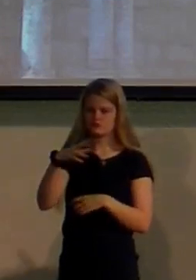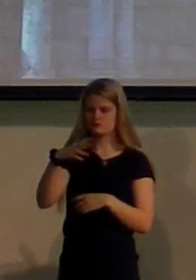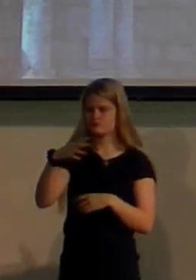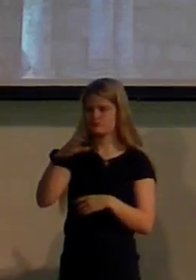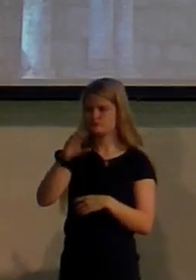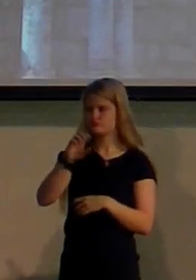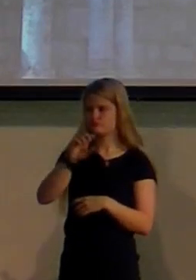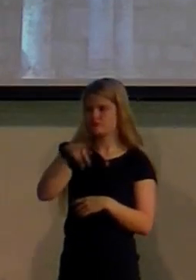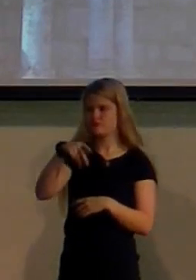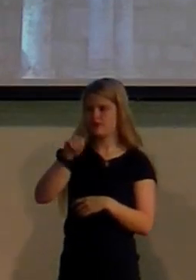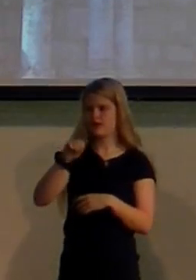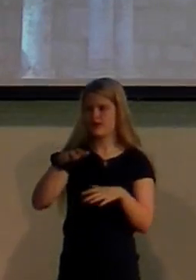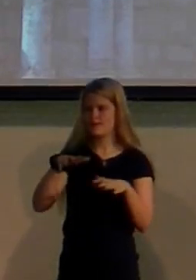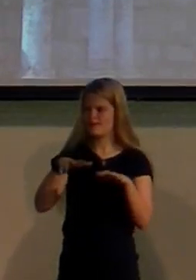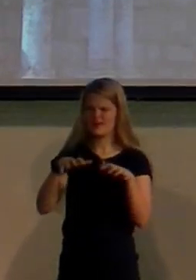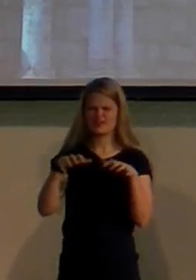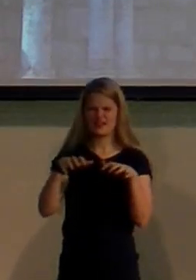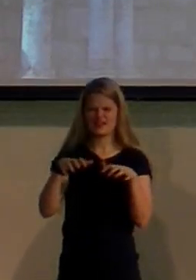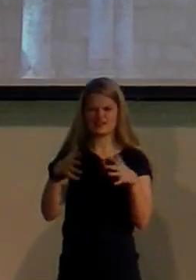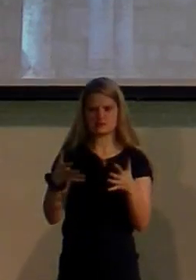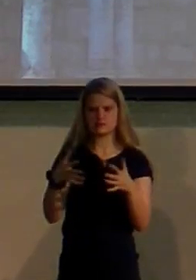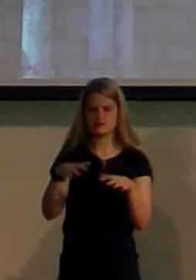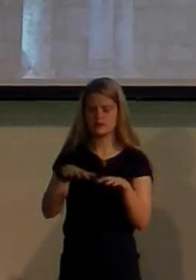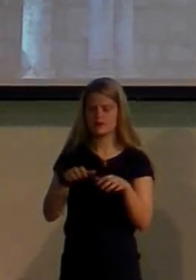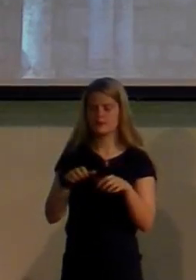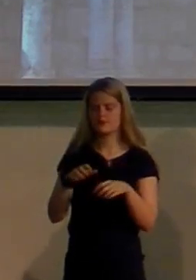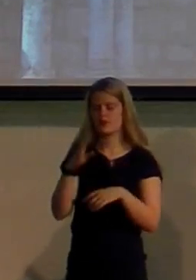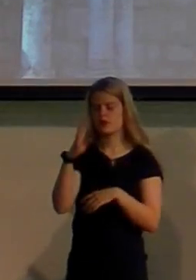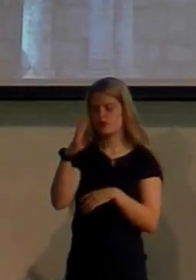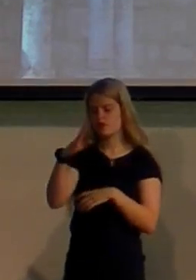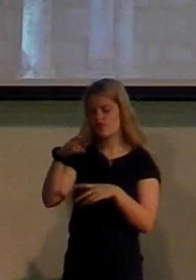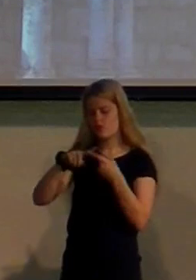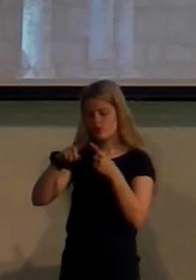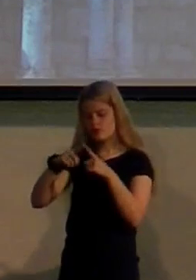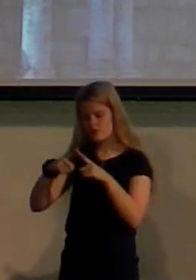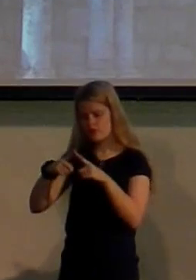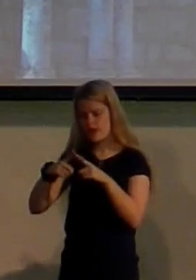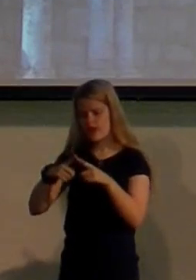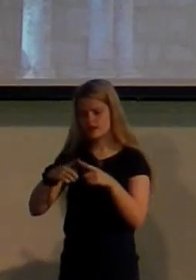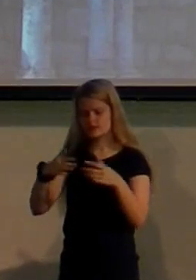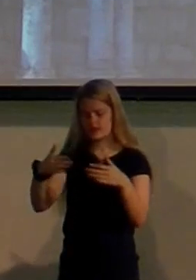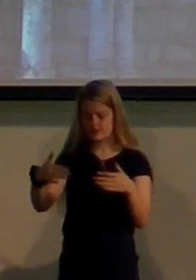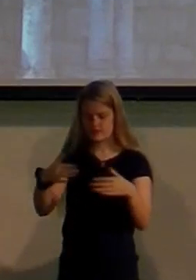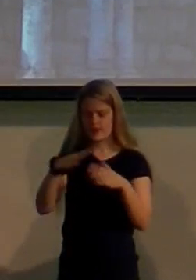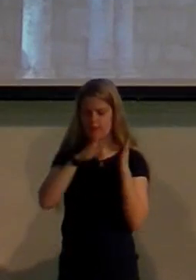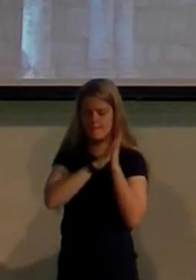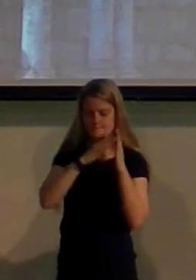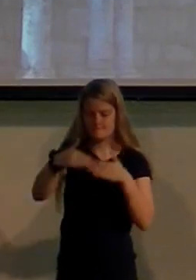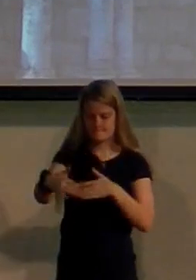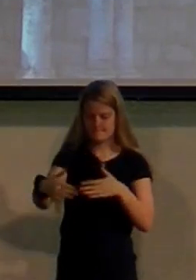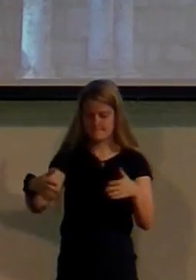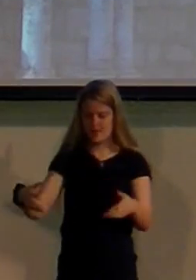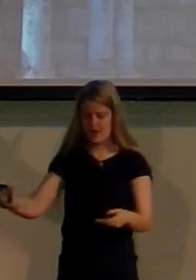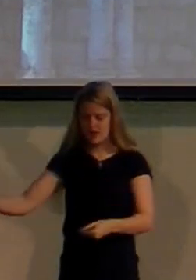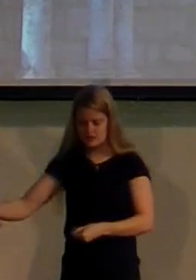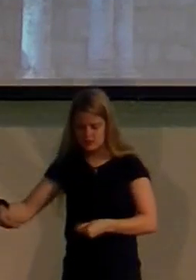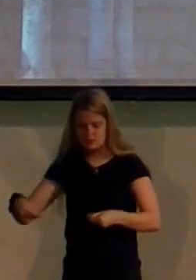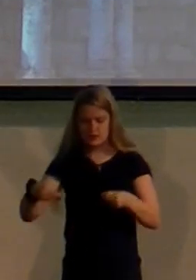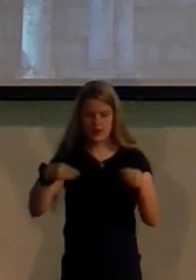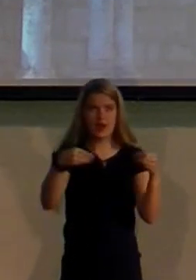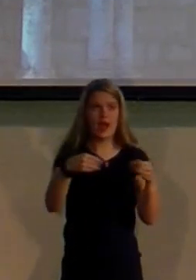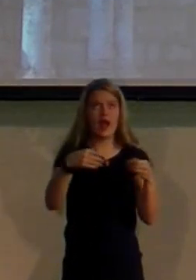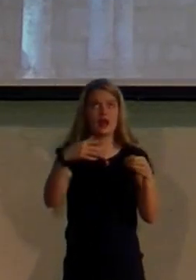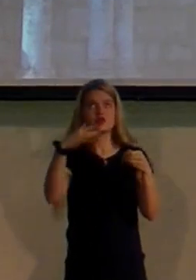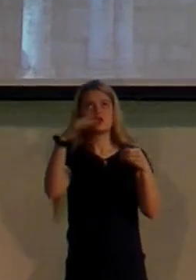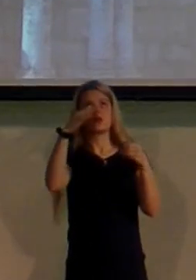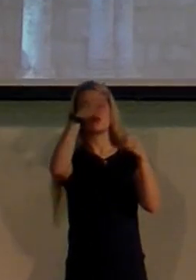his 4 friends on his bed. That's the one where Jesus is preaching and teaching, and the guys are up on